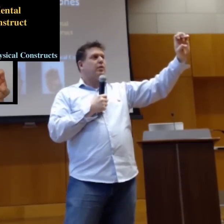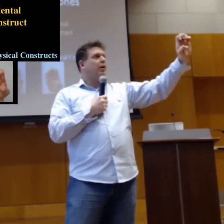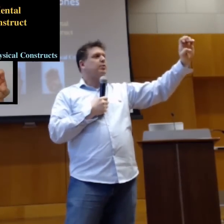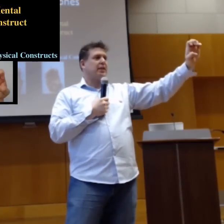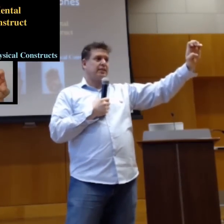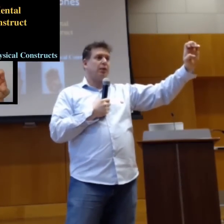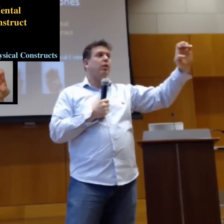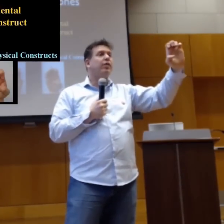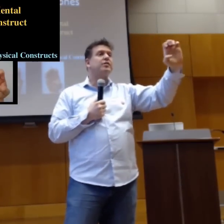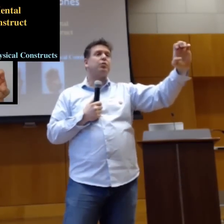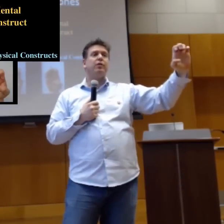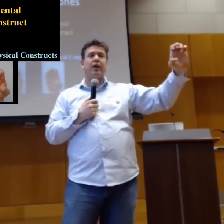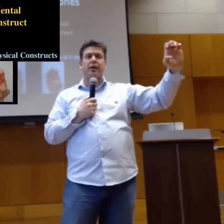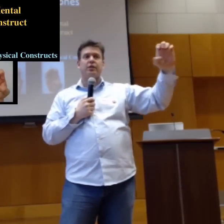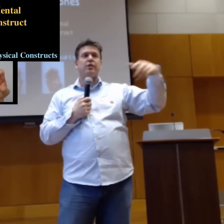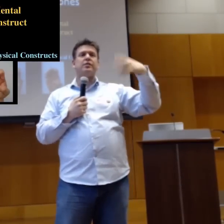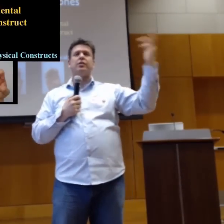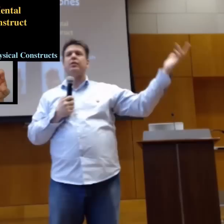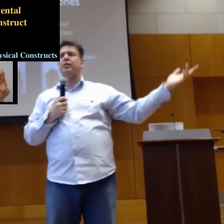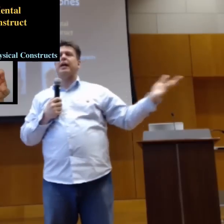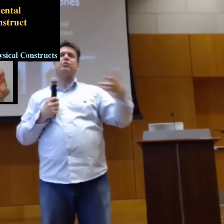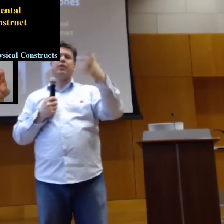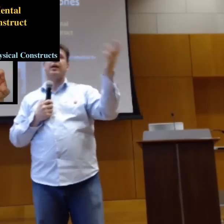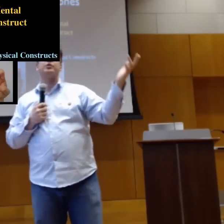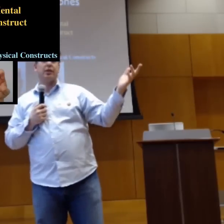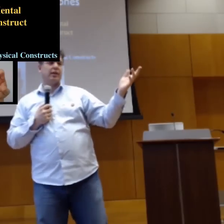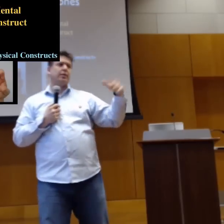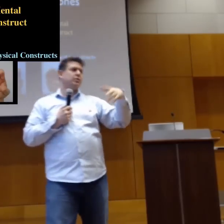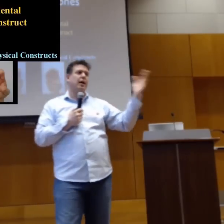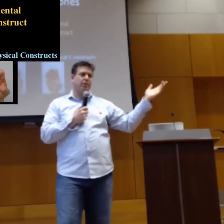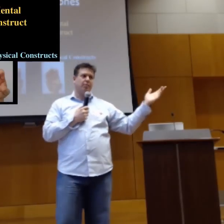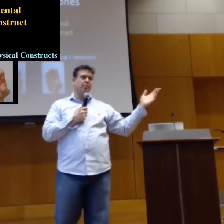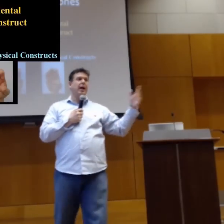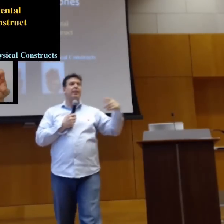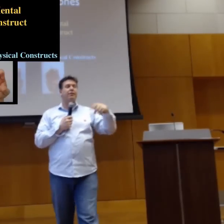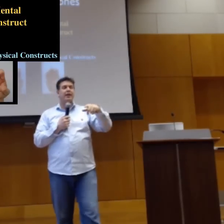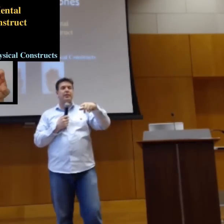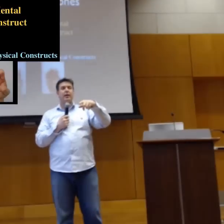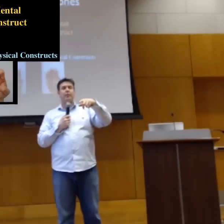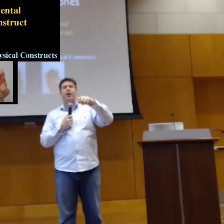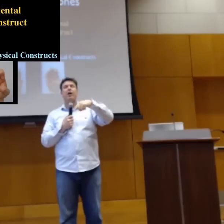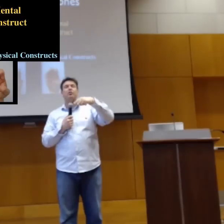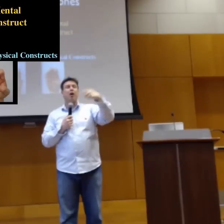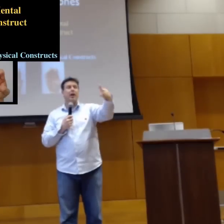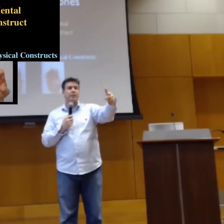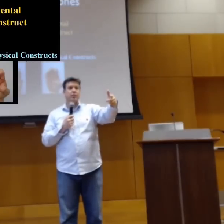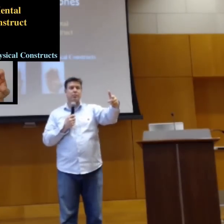It almost looks like a C. Well, these three variants are considered natural variation in the language. Not a problem. In fact, they're taught to hearing